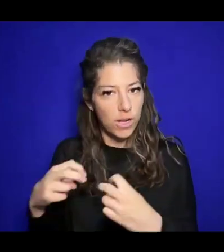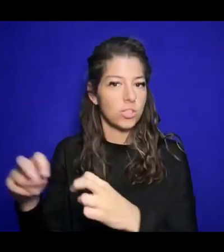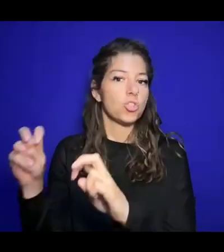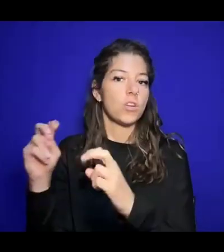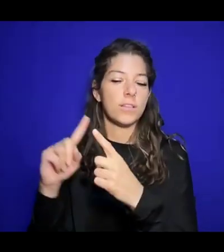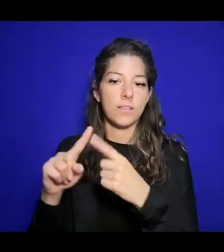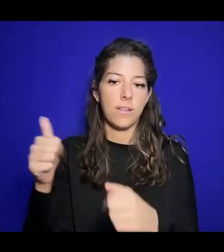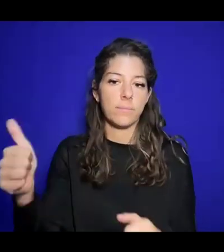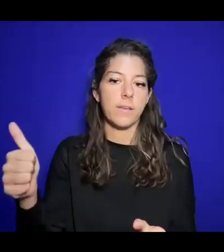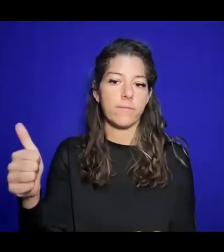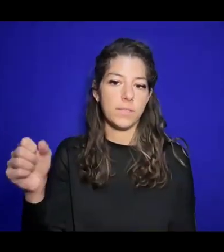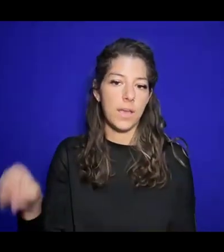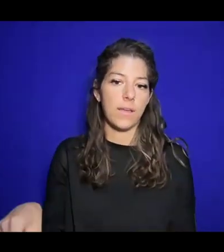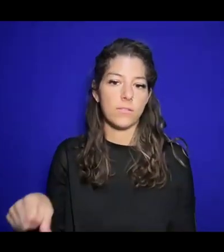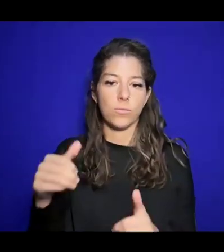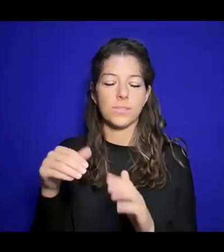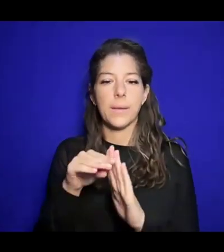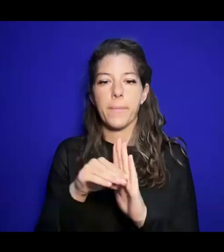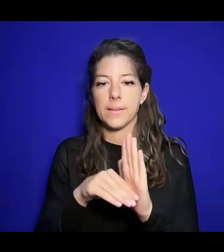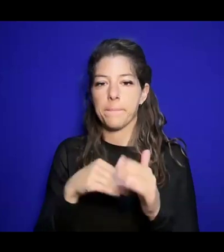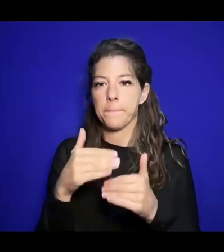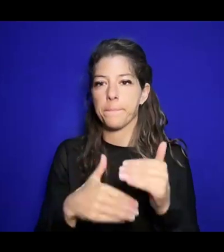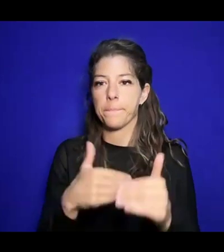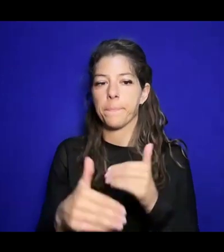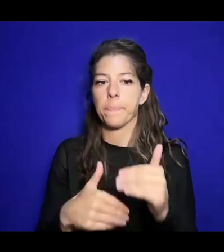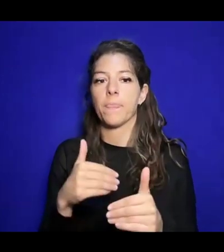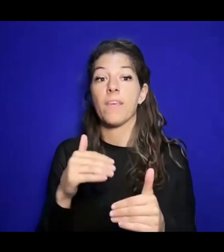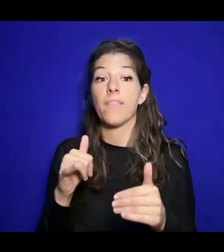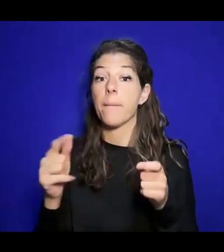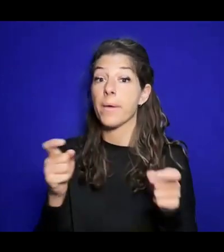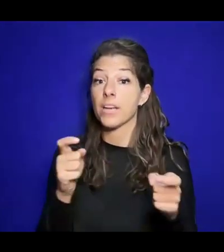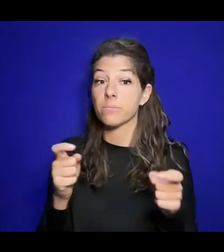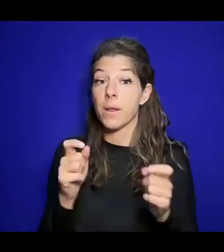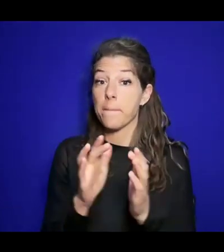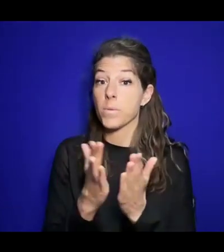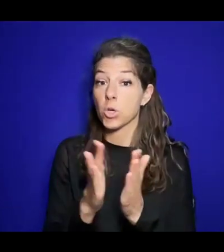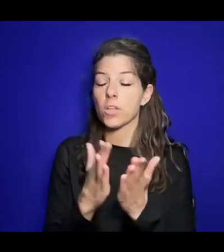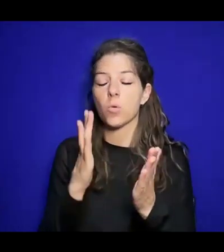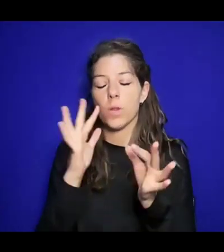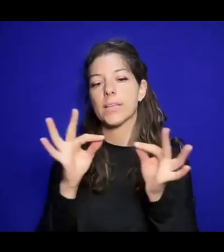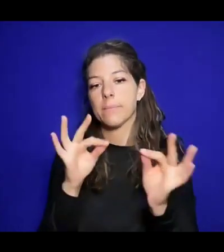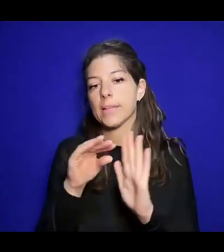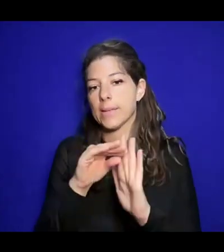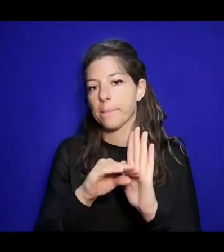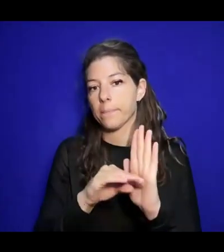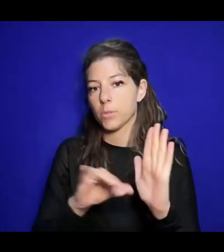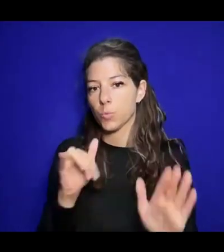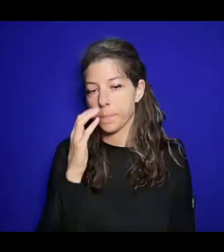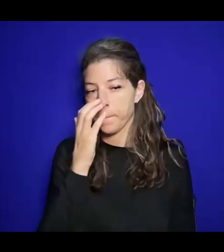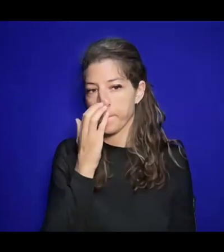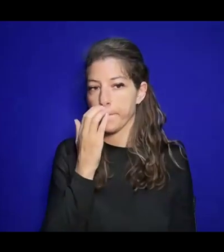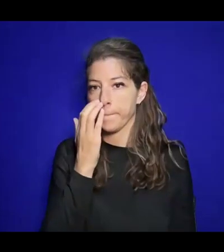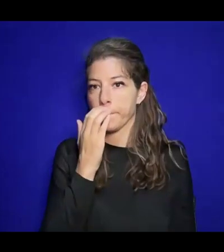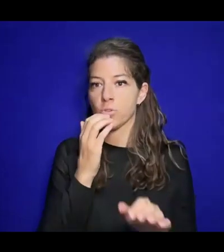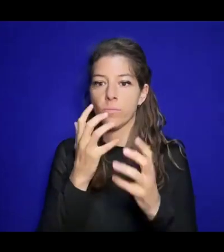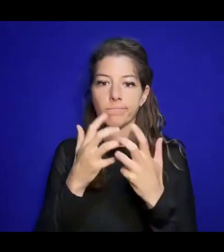do it on their own. So just go step by step. And the bowel management booklet goes through the step by steps. So just work